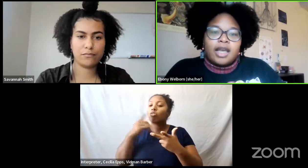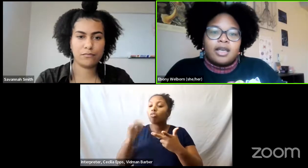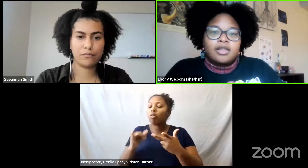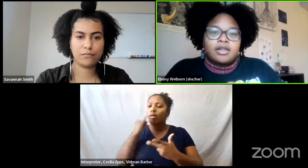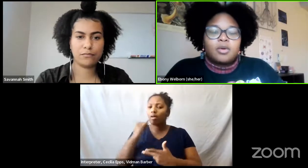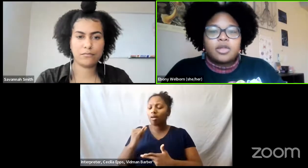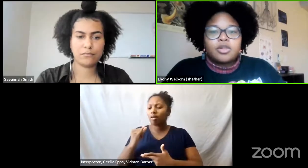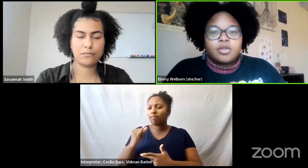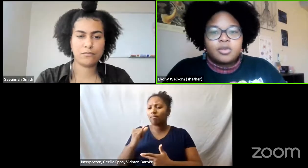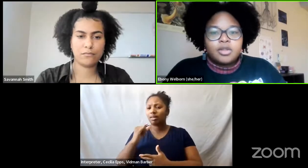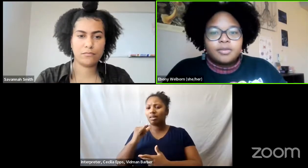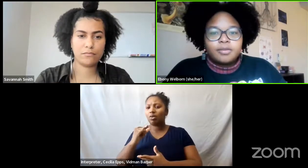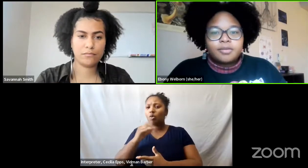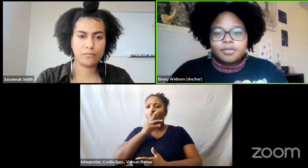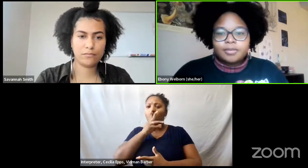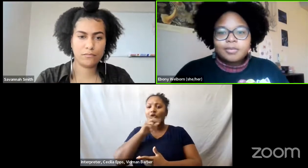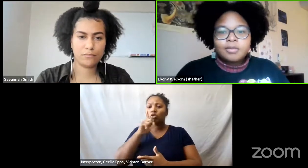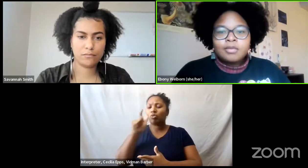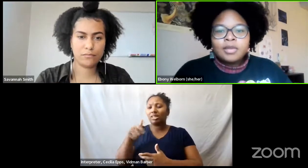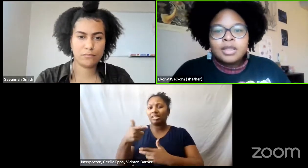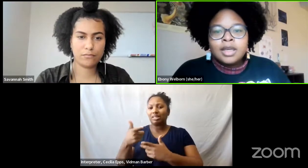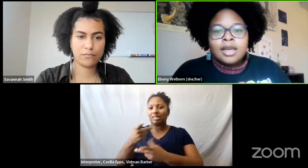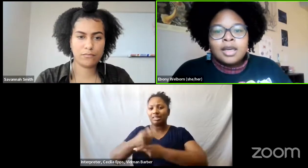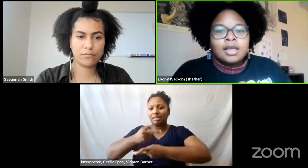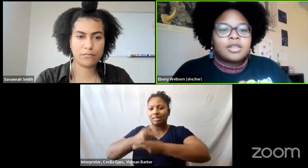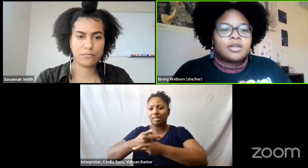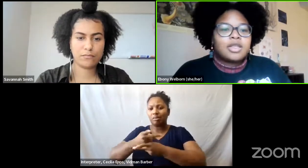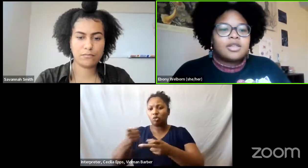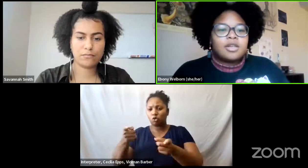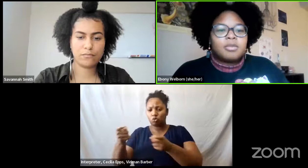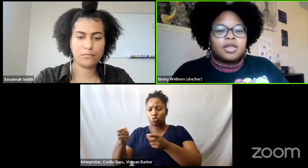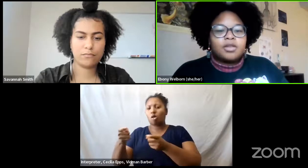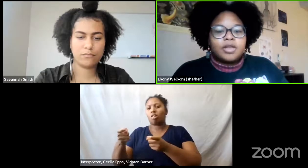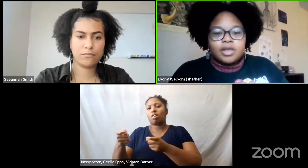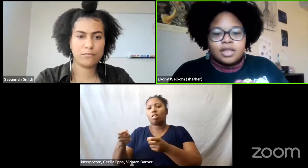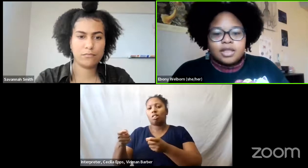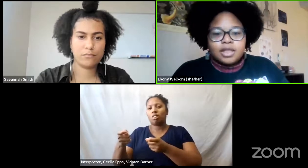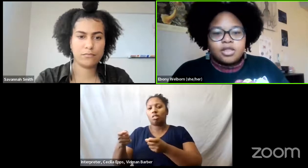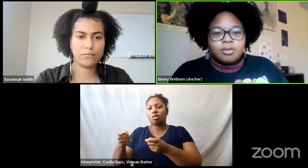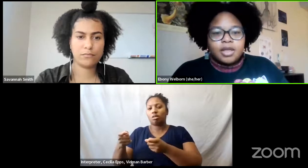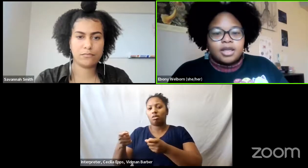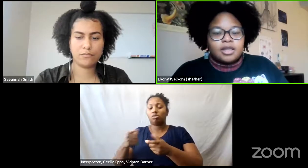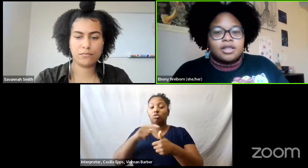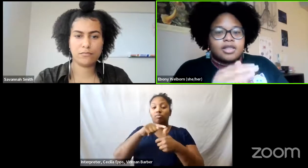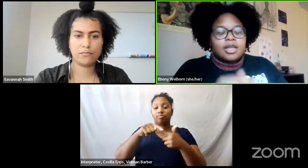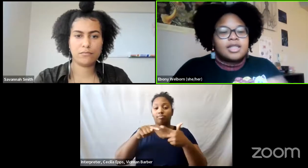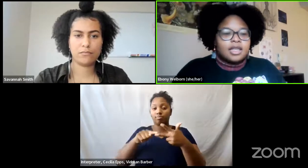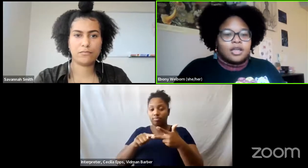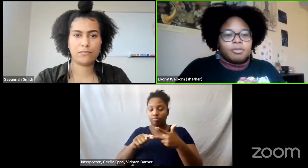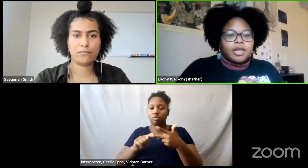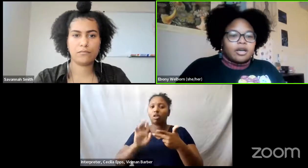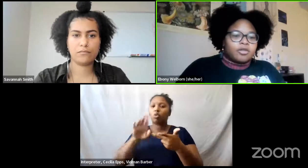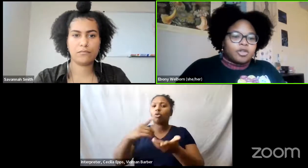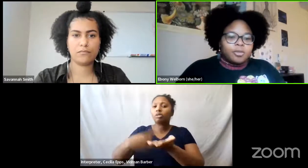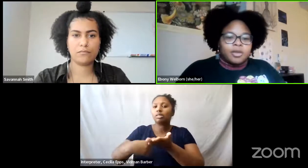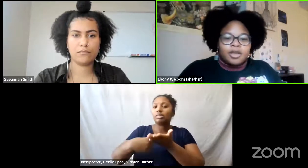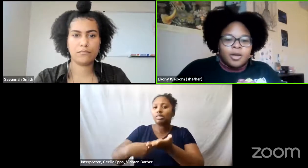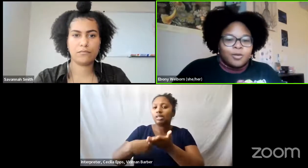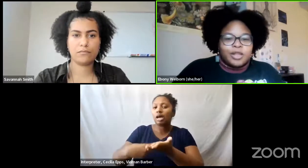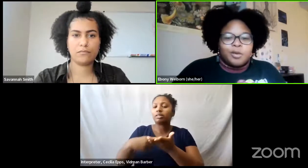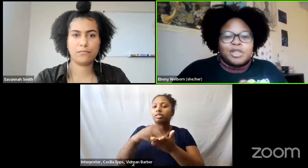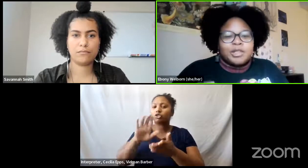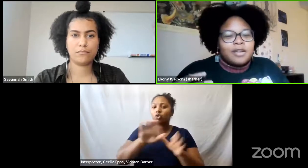be contained or controlled? And so these are going to be the 3 questions that you'll be discussing in your breakout